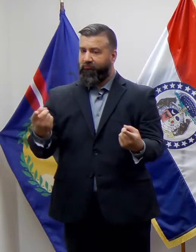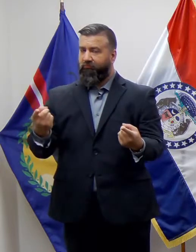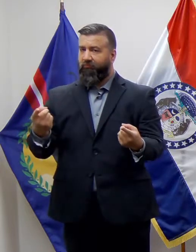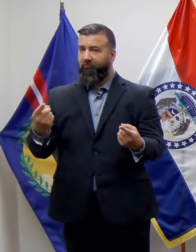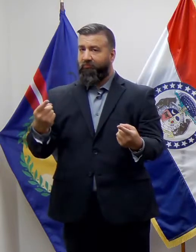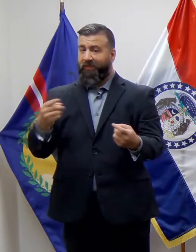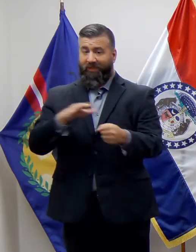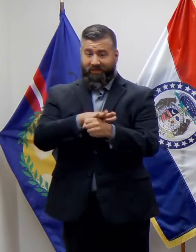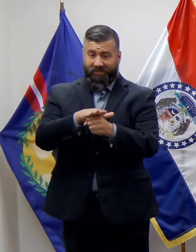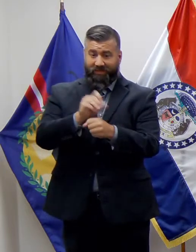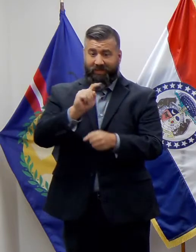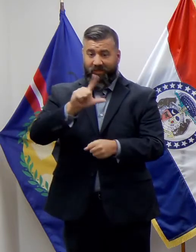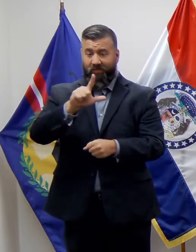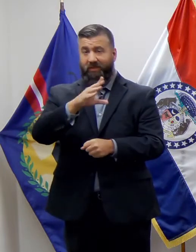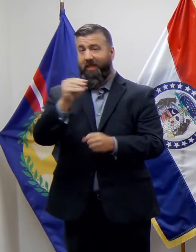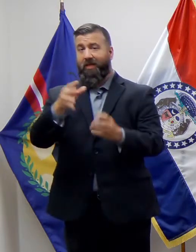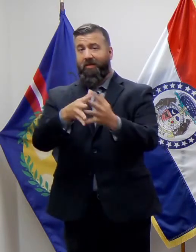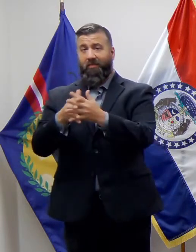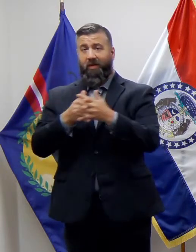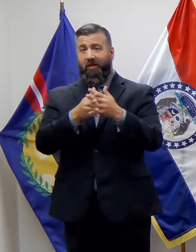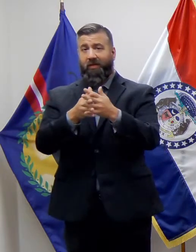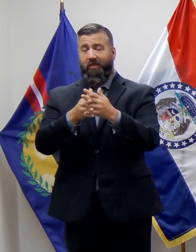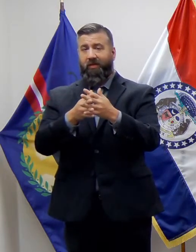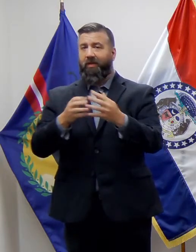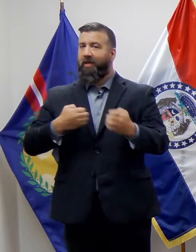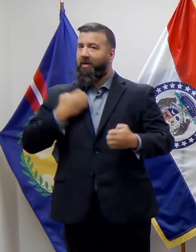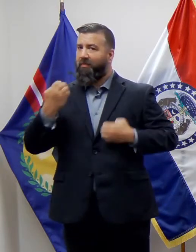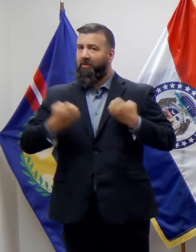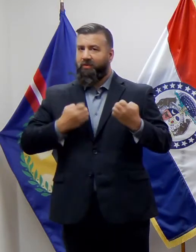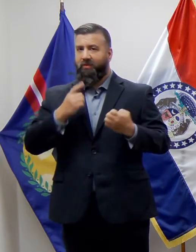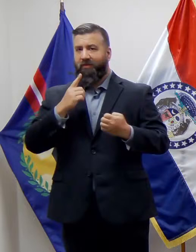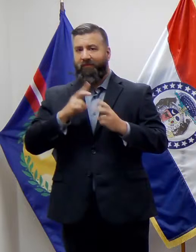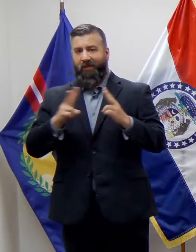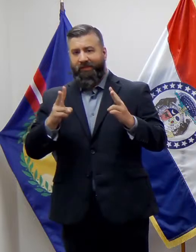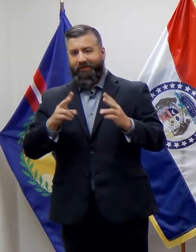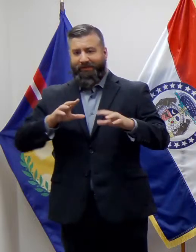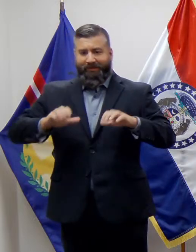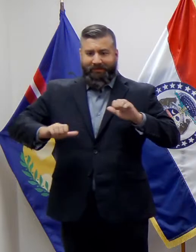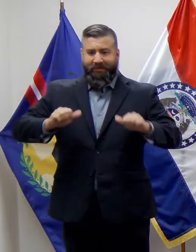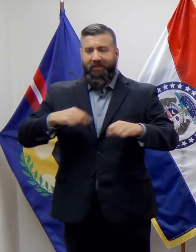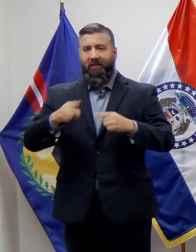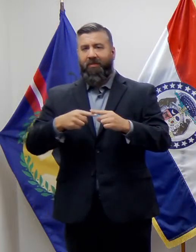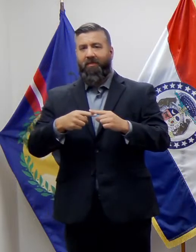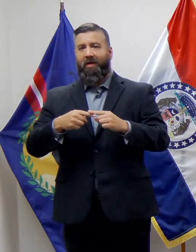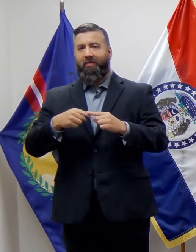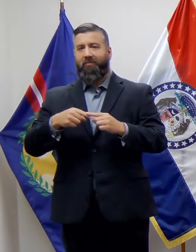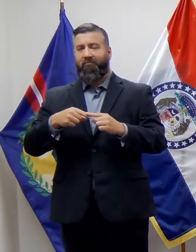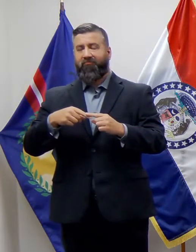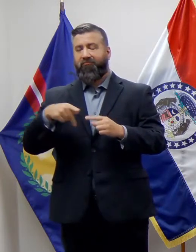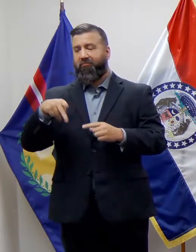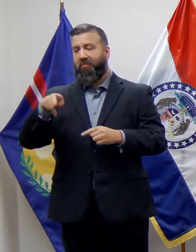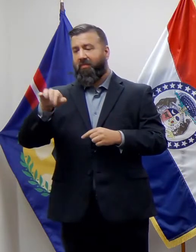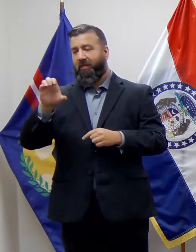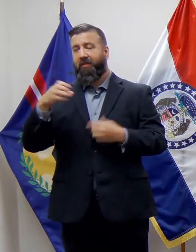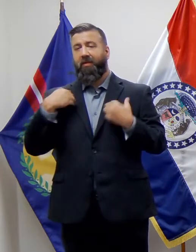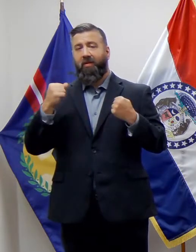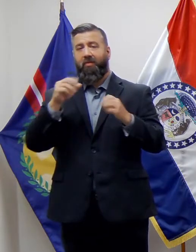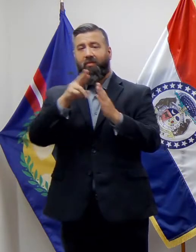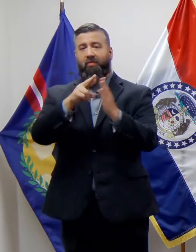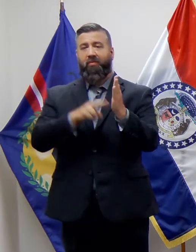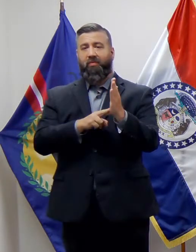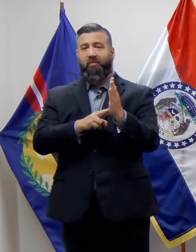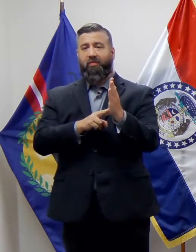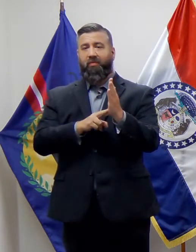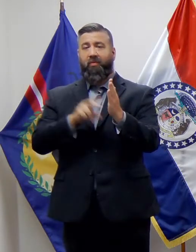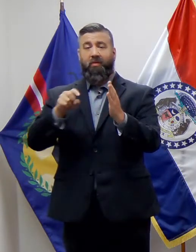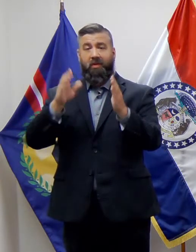country. Emotions are running high around public health protocols. We must listen respectfully to those we disagree